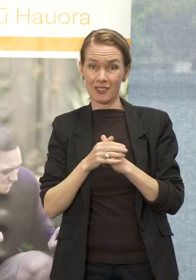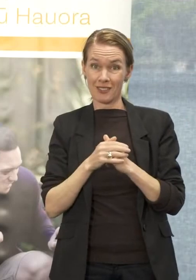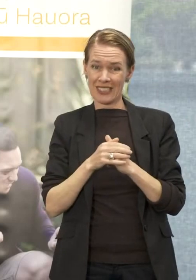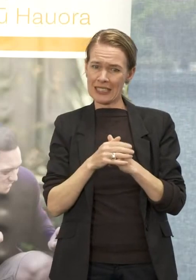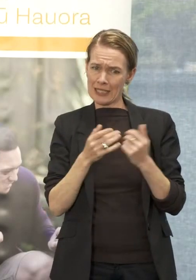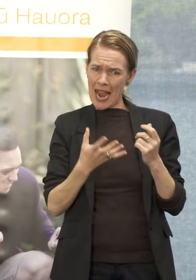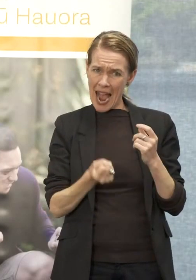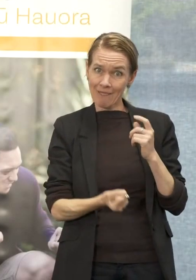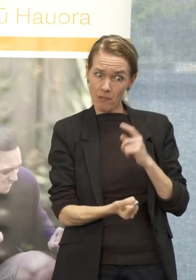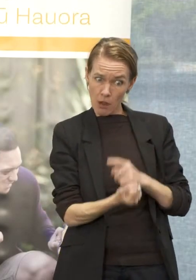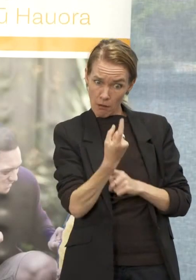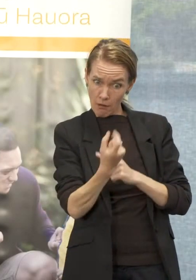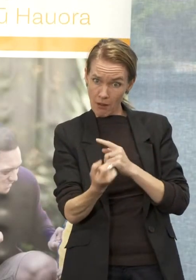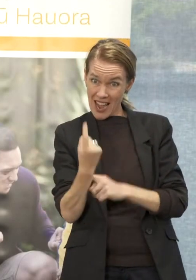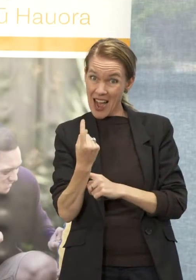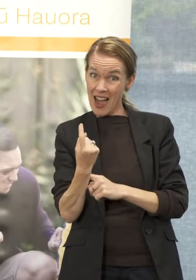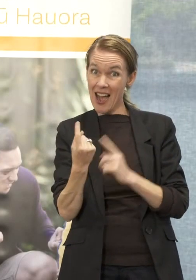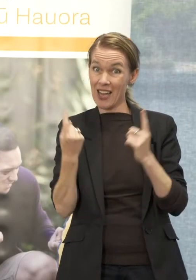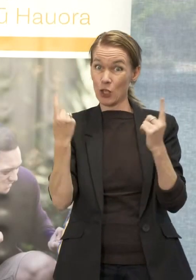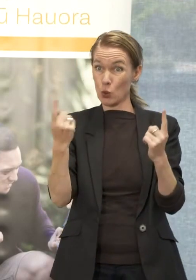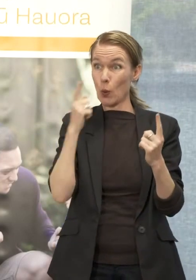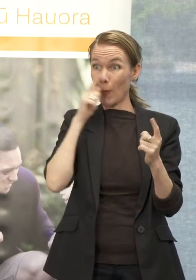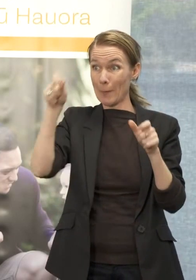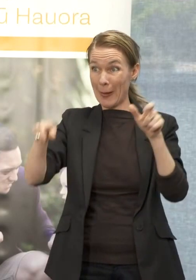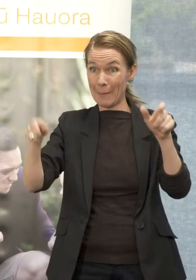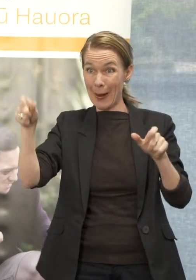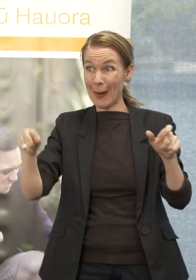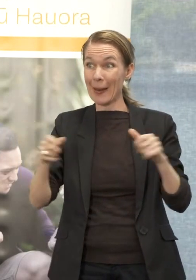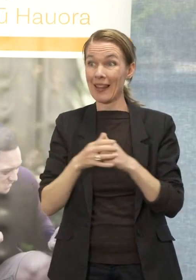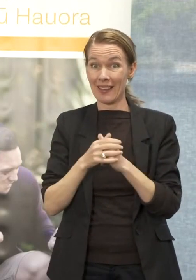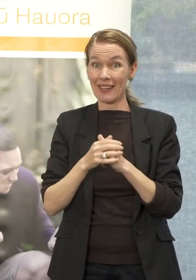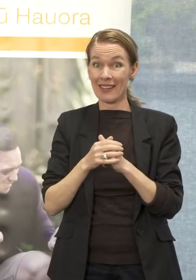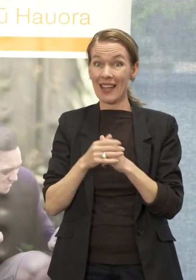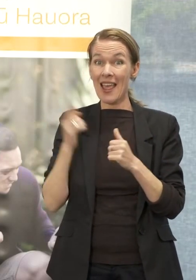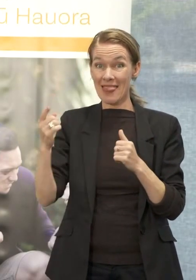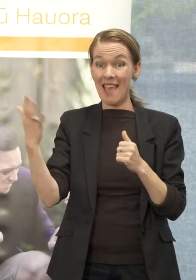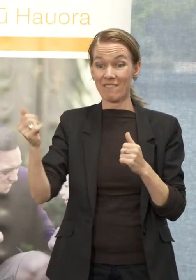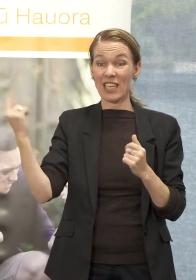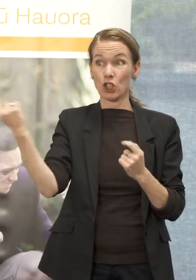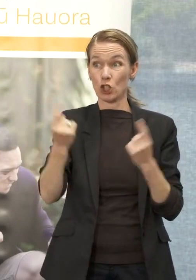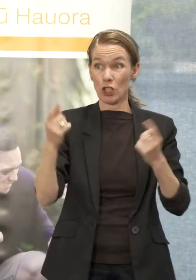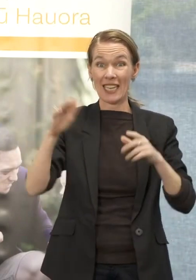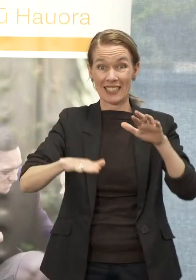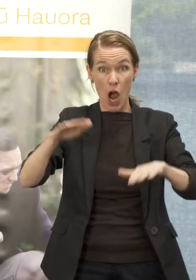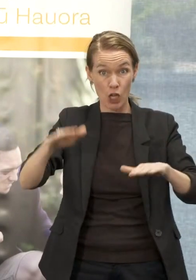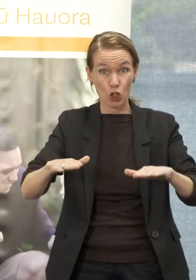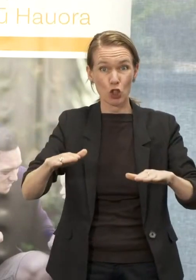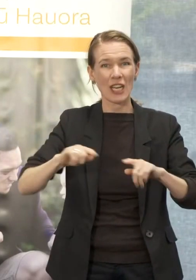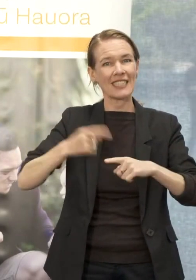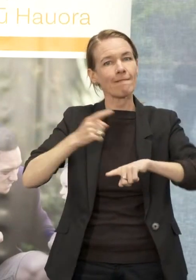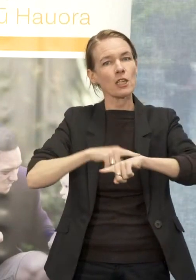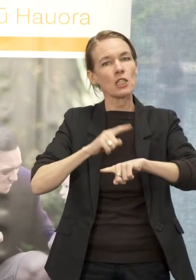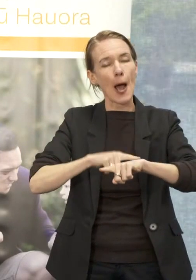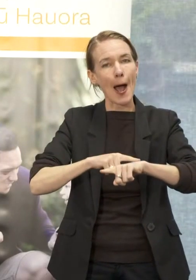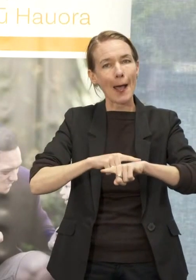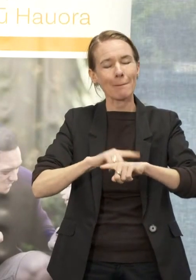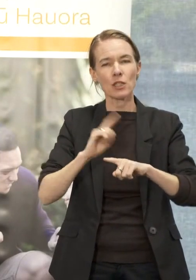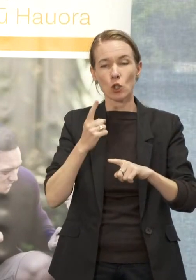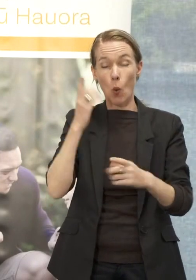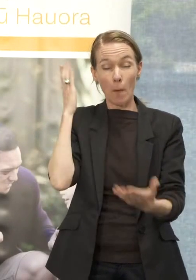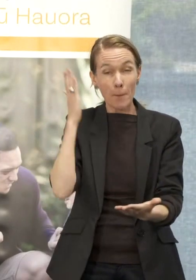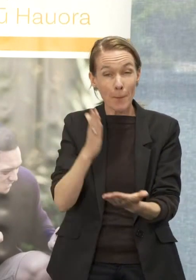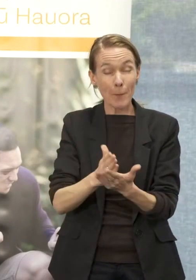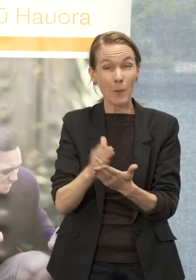period when they both had contact with the bin, and so that we can't